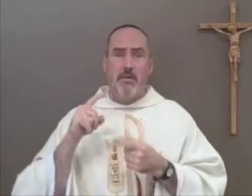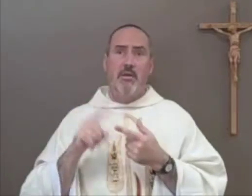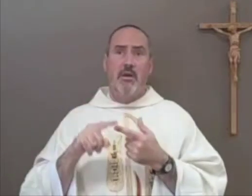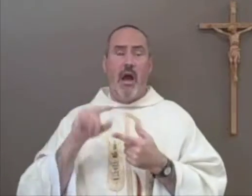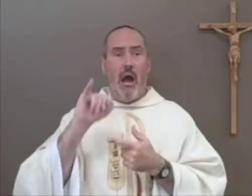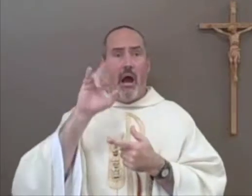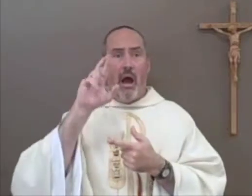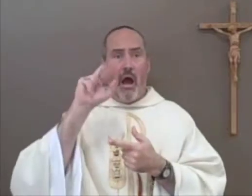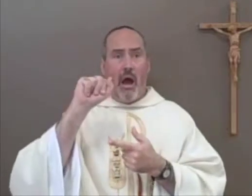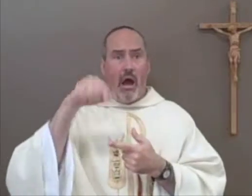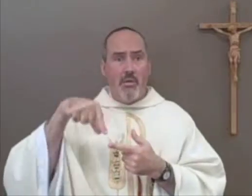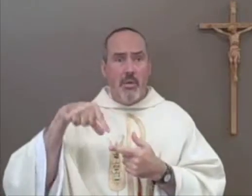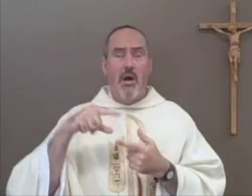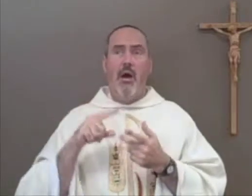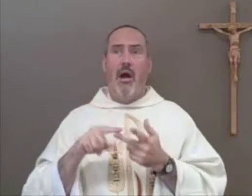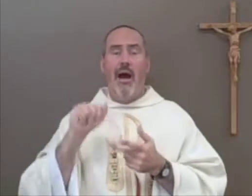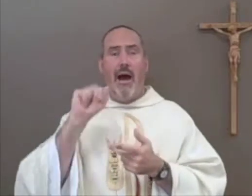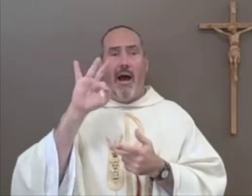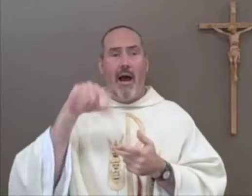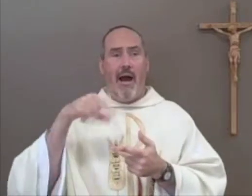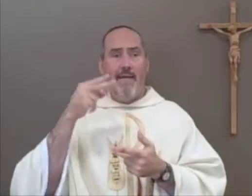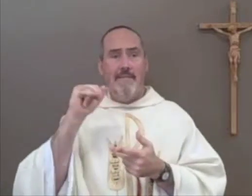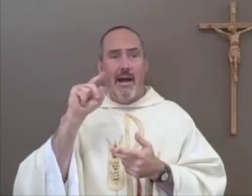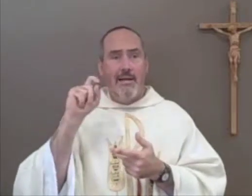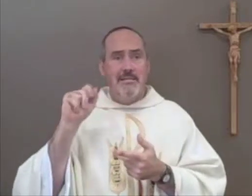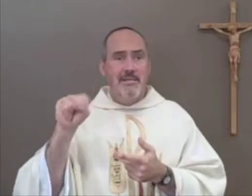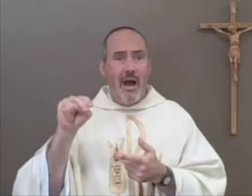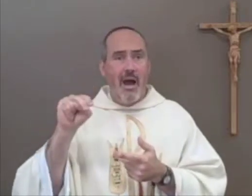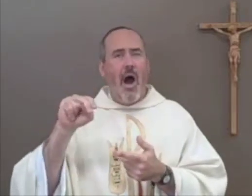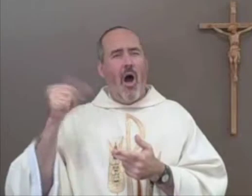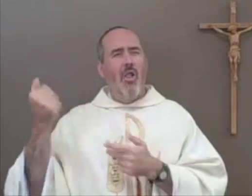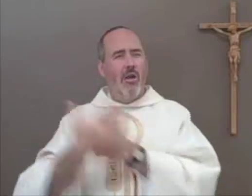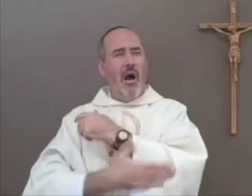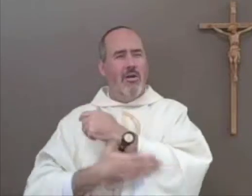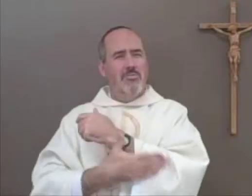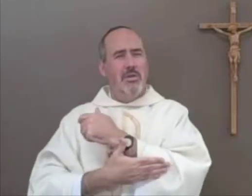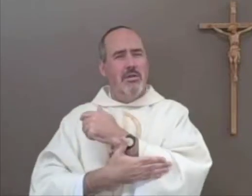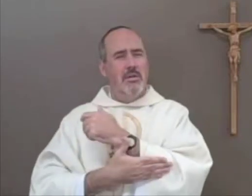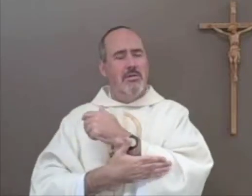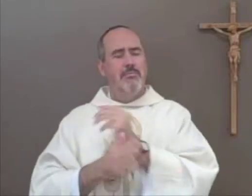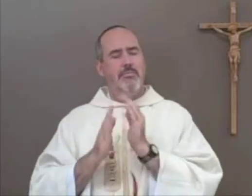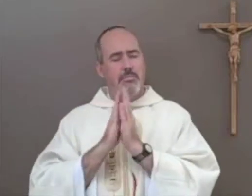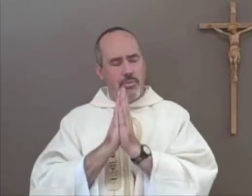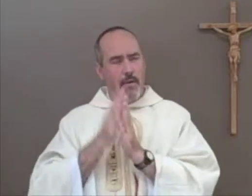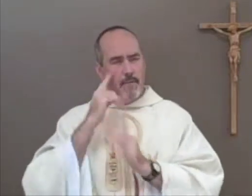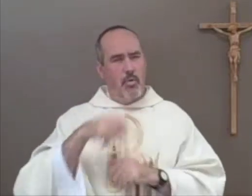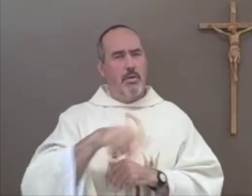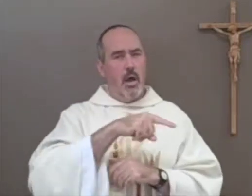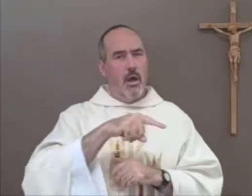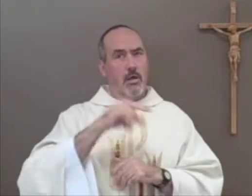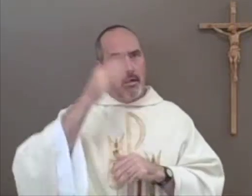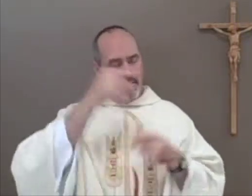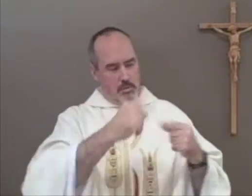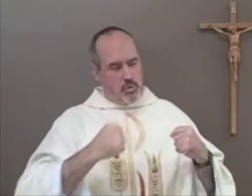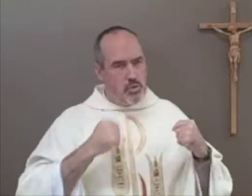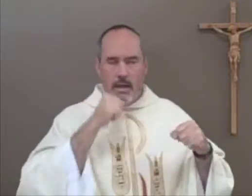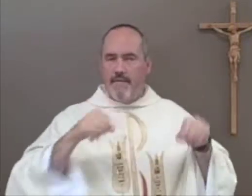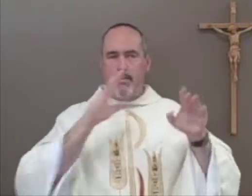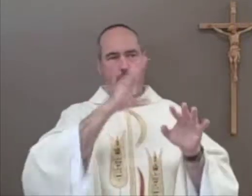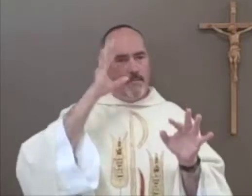example, in Egypt, Iraq, Afghanistan, other countries in the Middle East. We need to pray for those people and